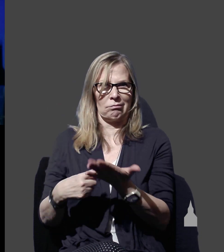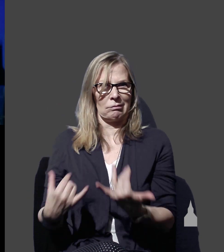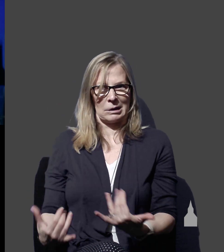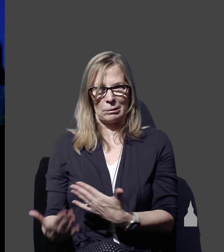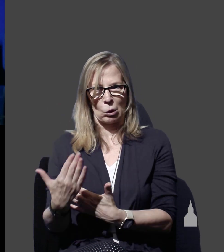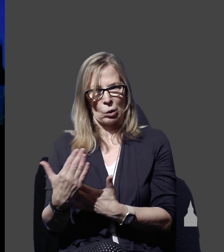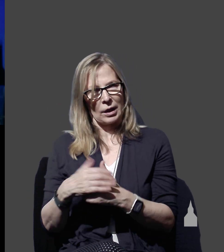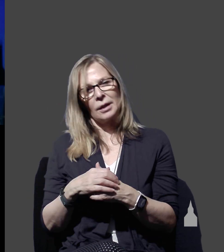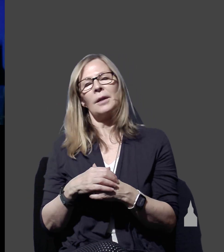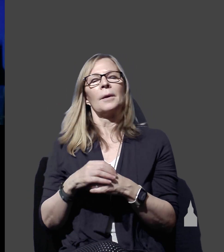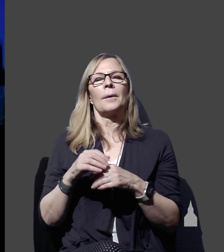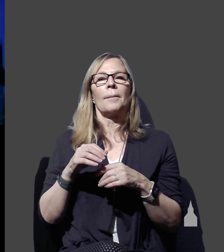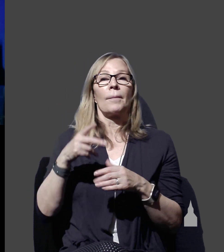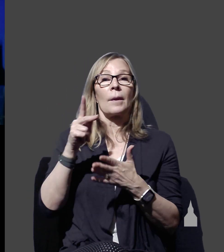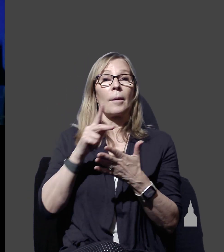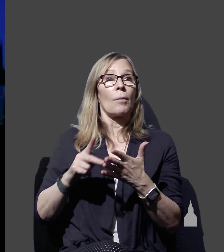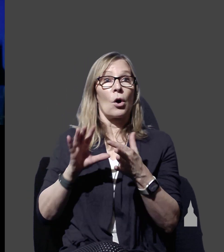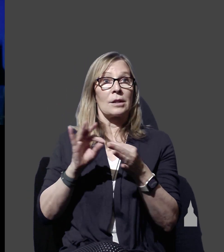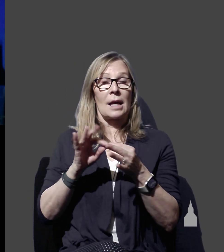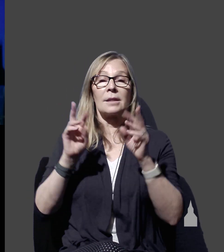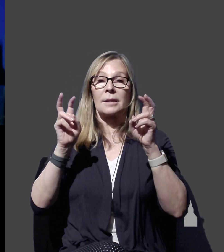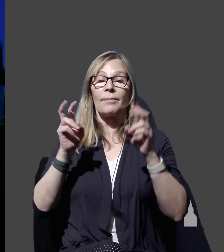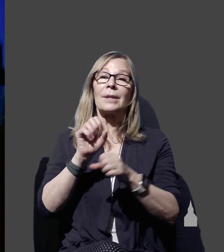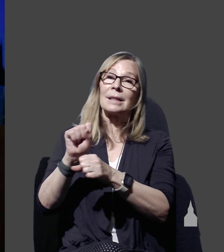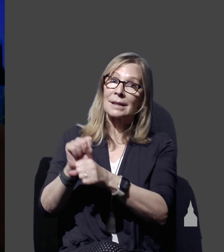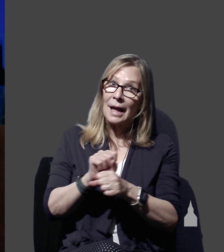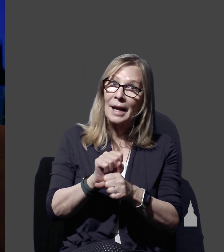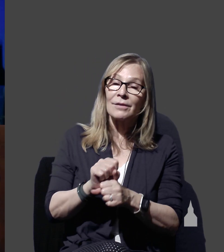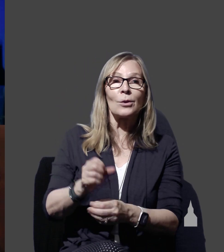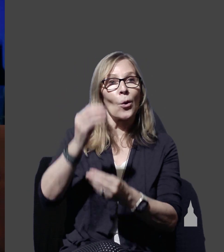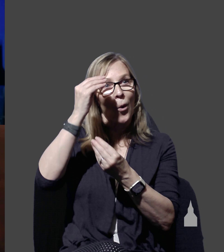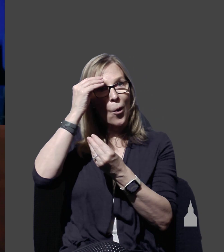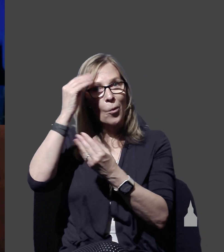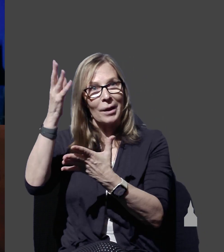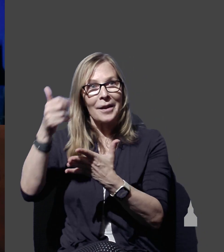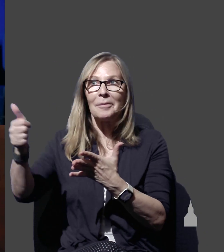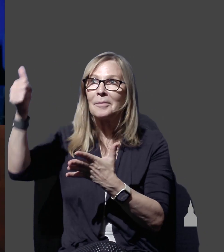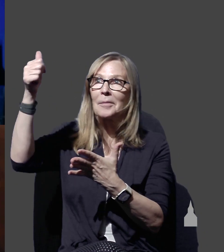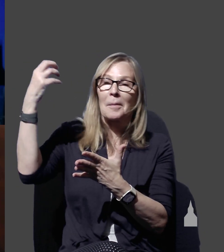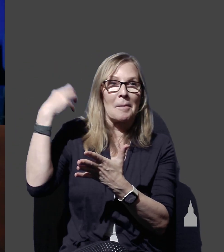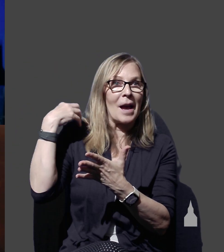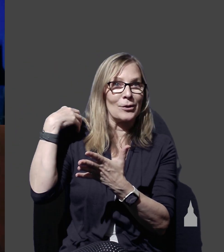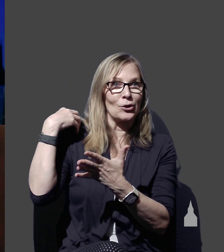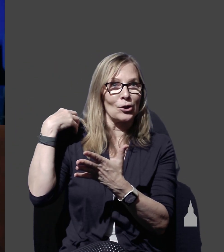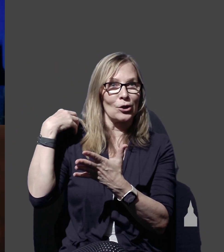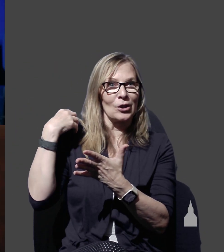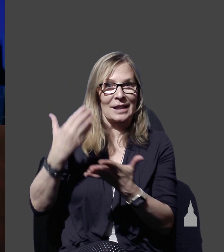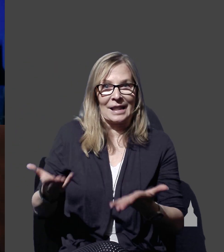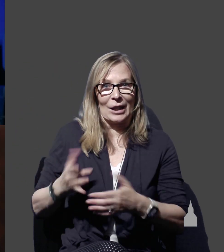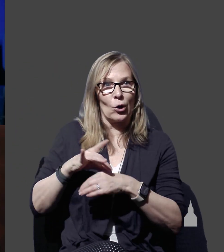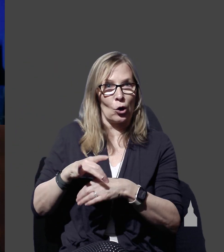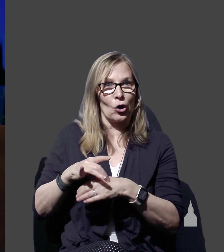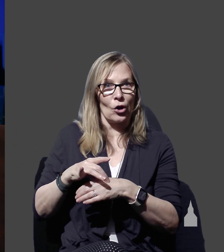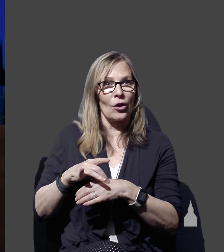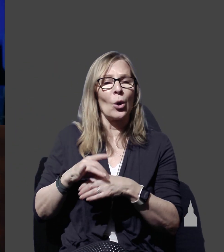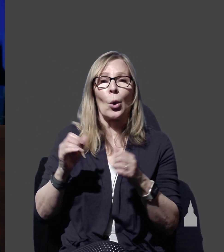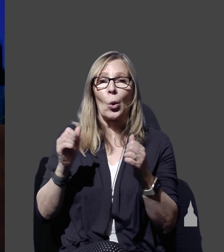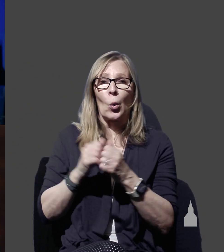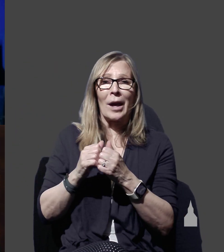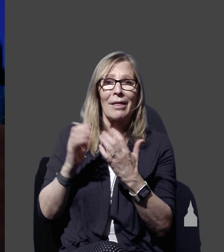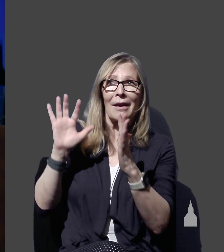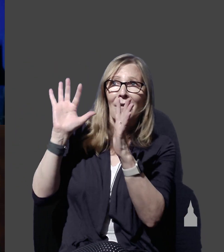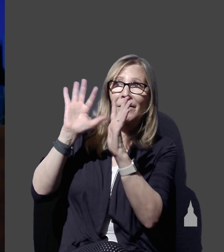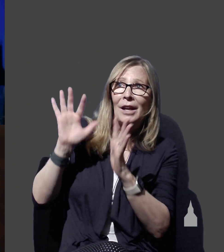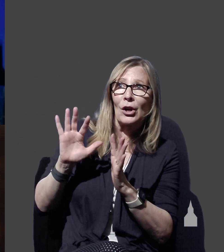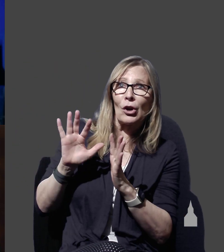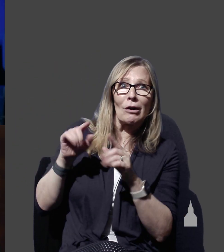Ephesians 6, verses 5 and 6, Paul says this: slaves, be obedient to those who are your masters according to the flesh, with fear and trembling in the